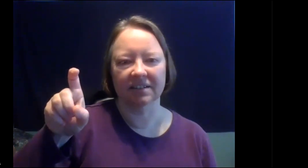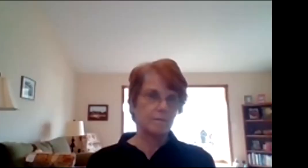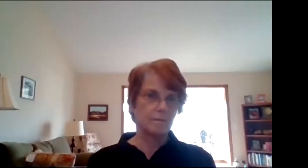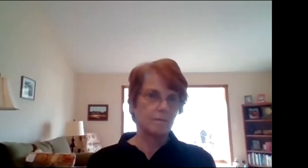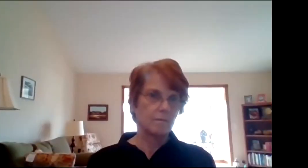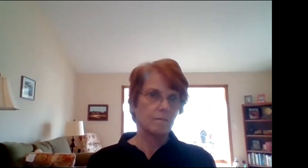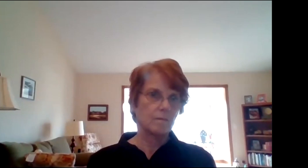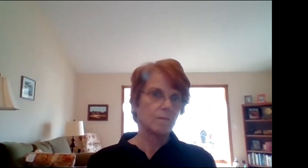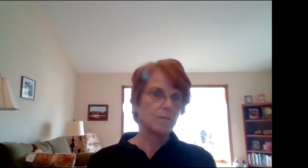X,